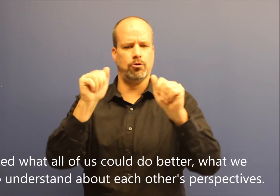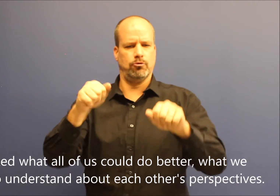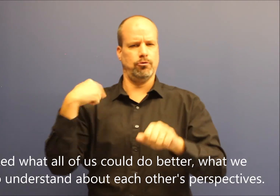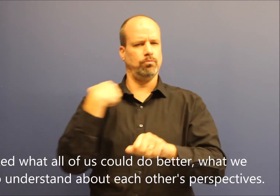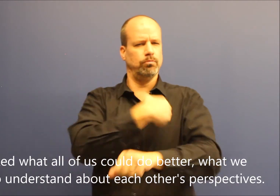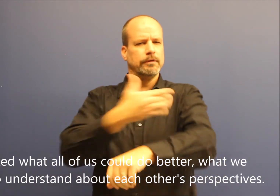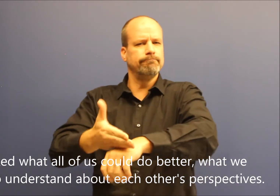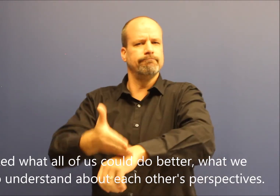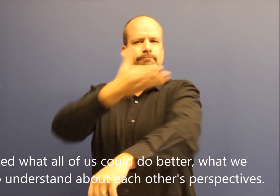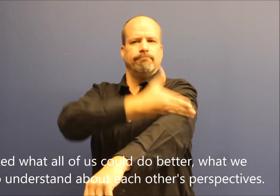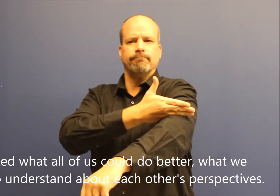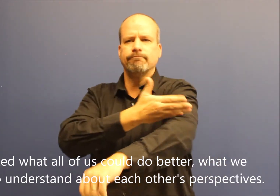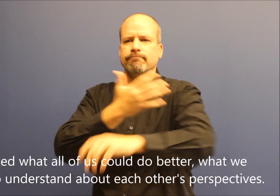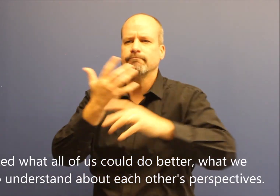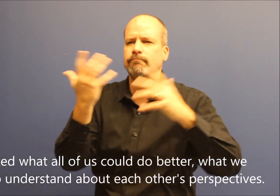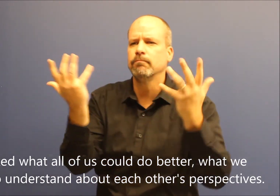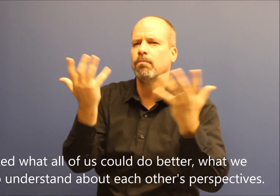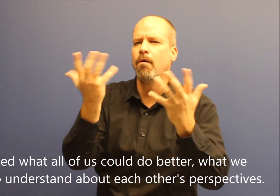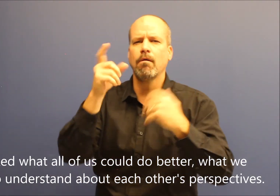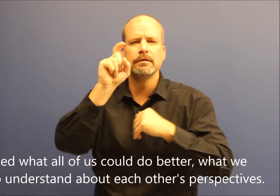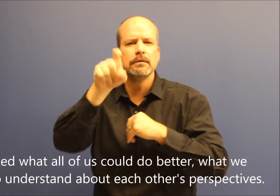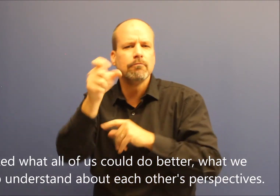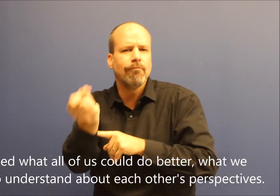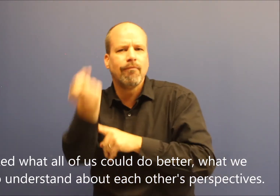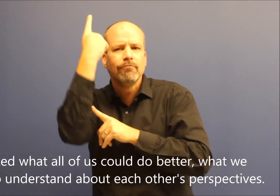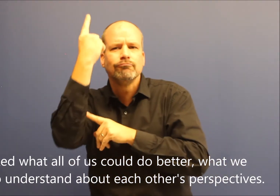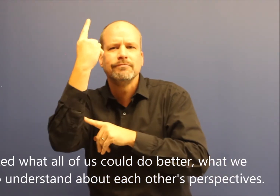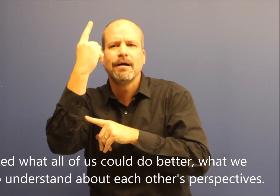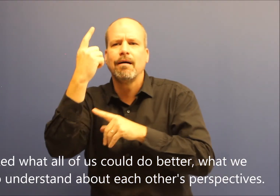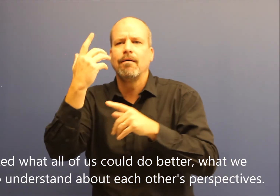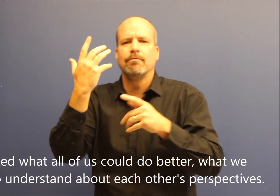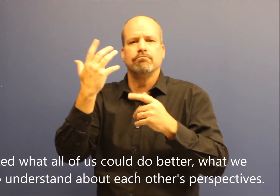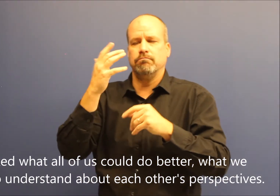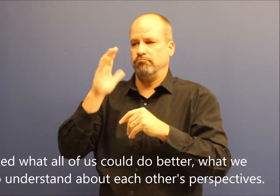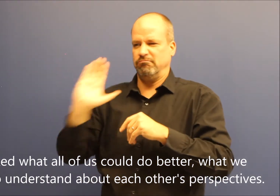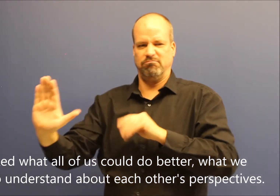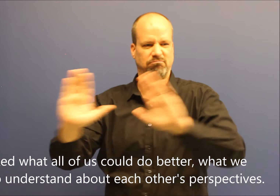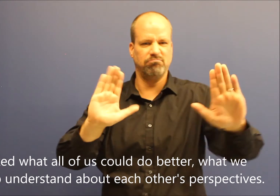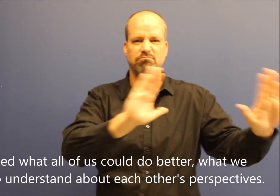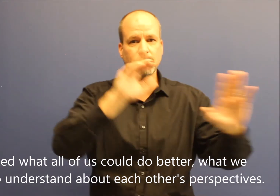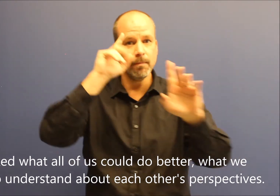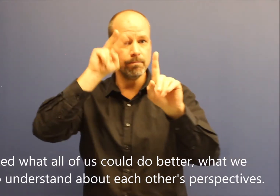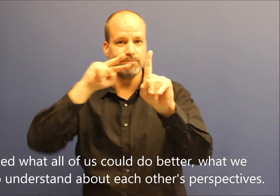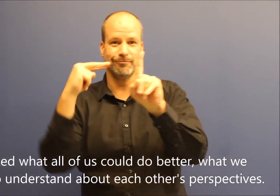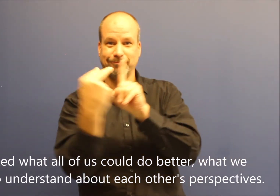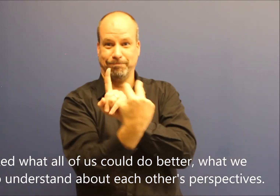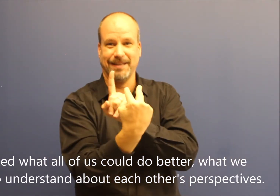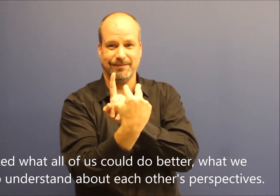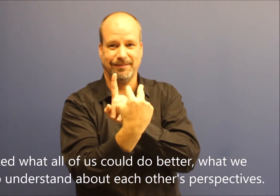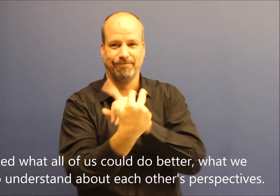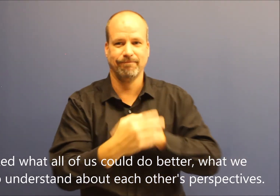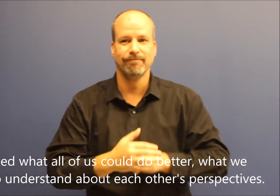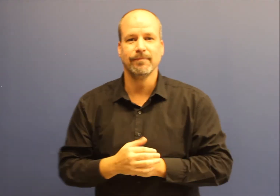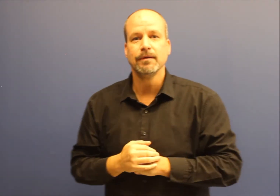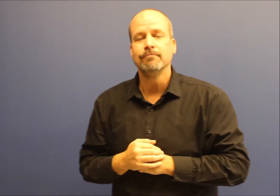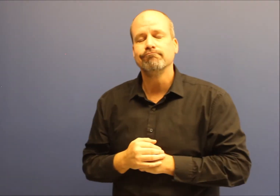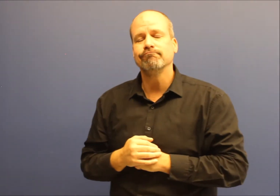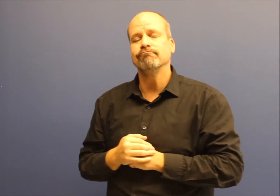We asked what all of us could do better and what we needed to understand about each other's perspectives.